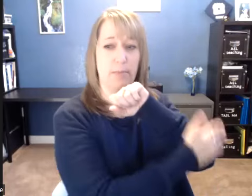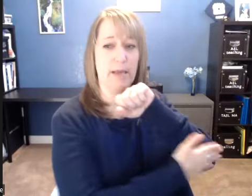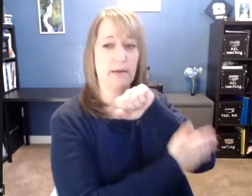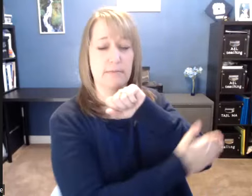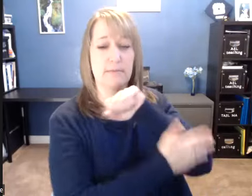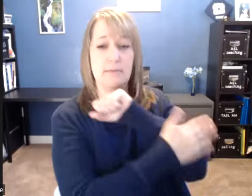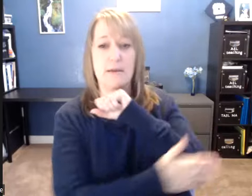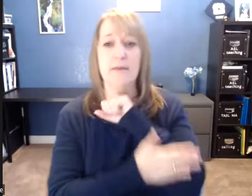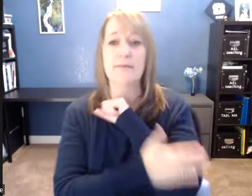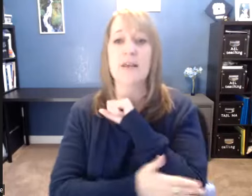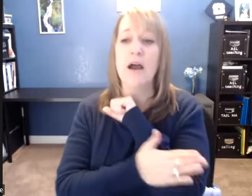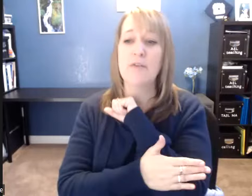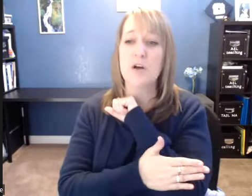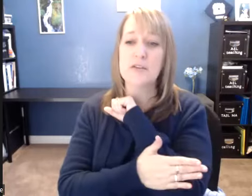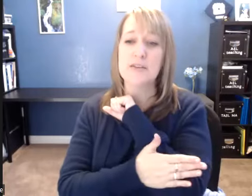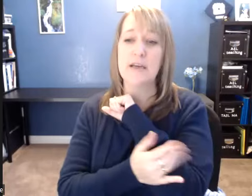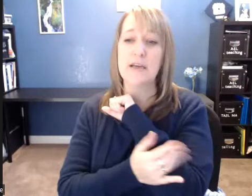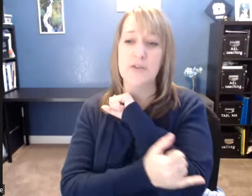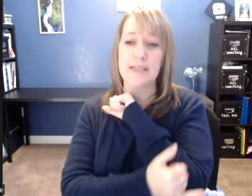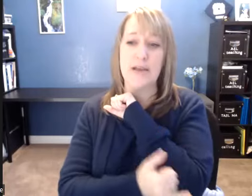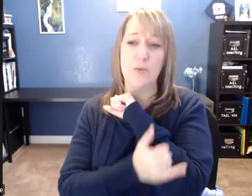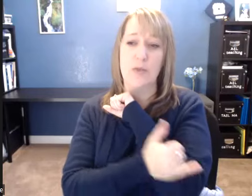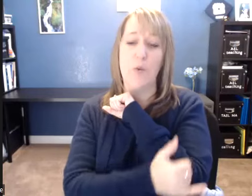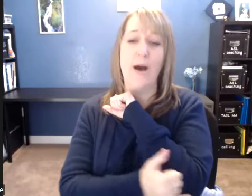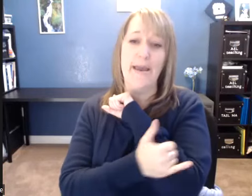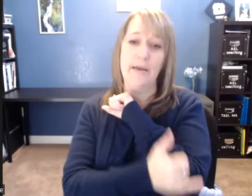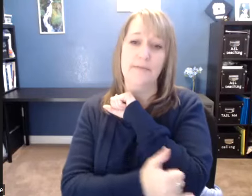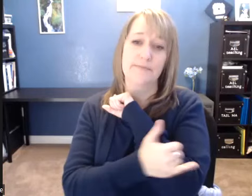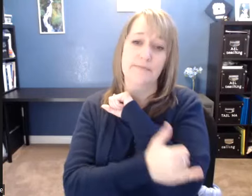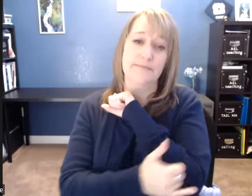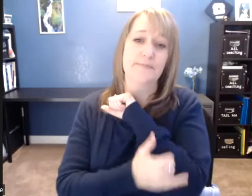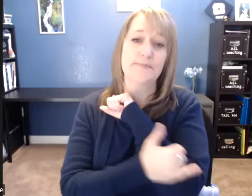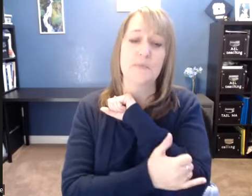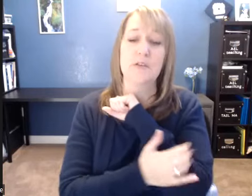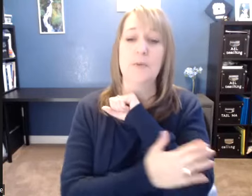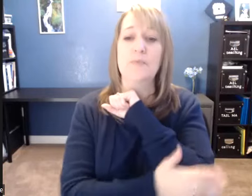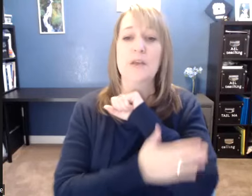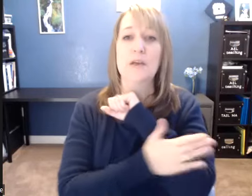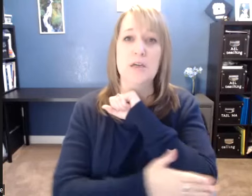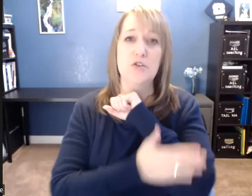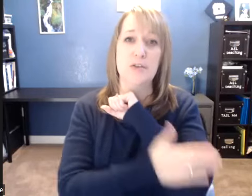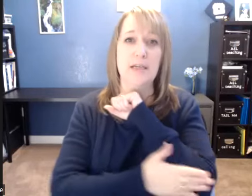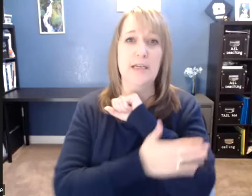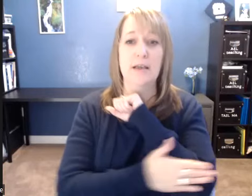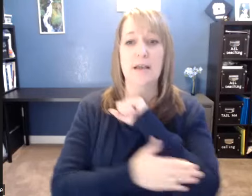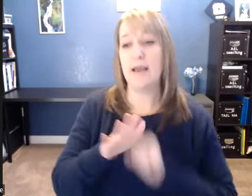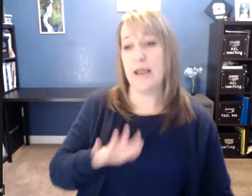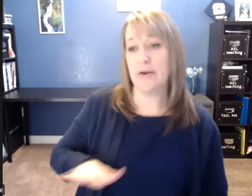rubbing. Okay. I've also seen country signed with a Y. So country